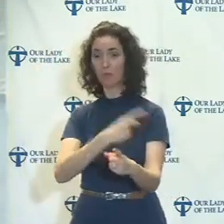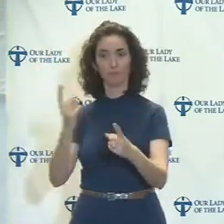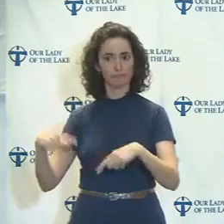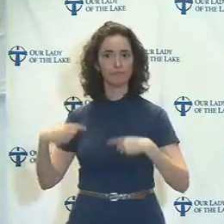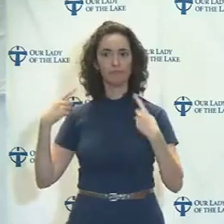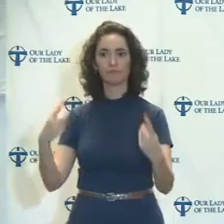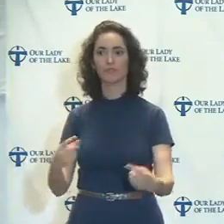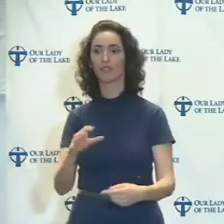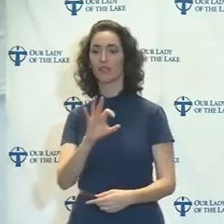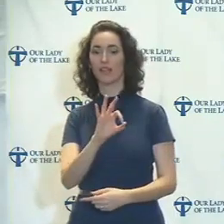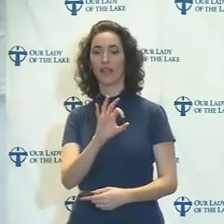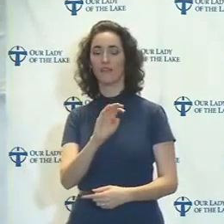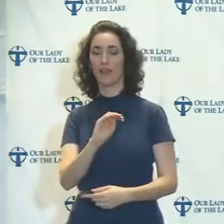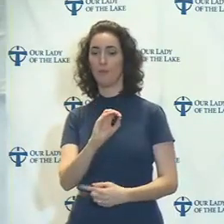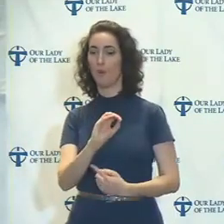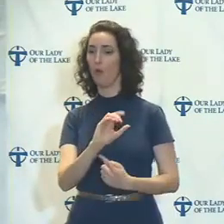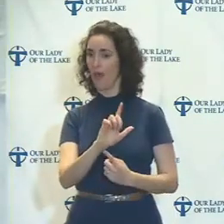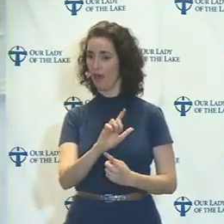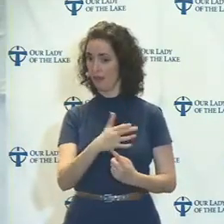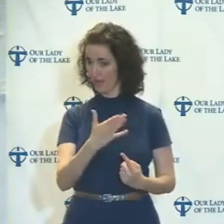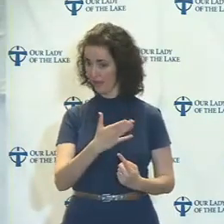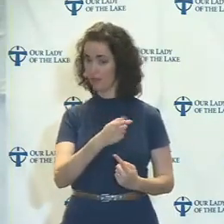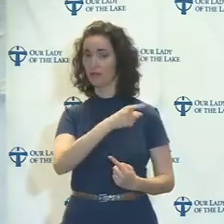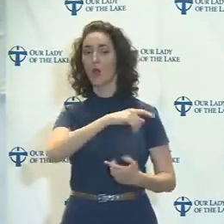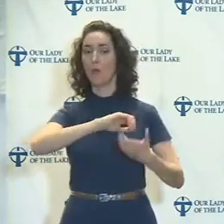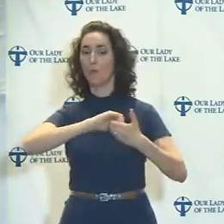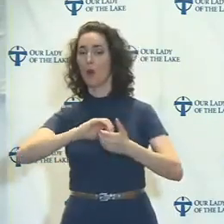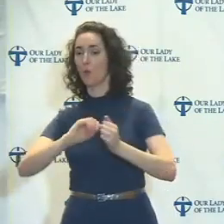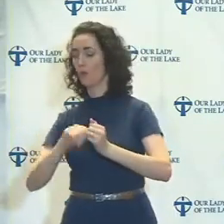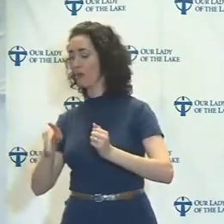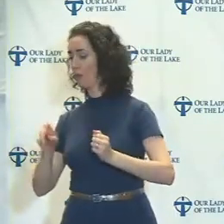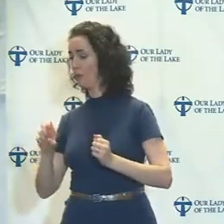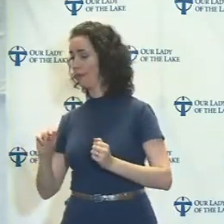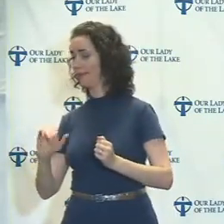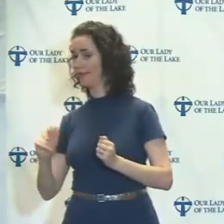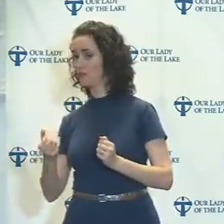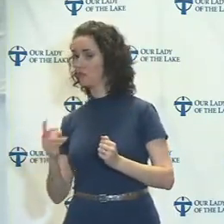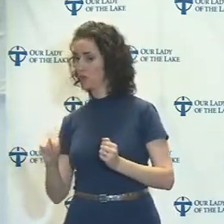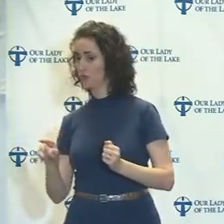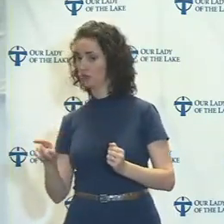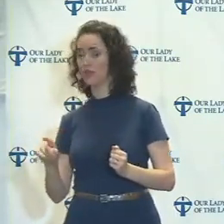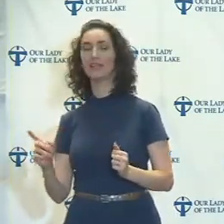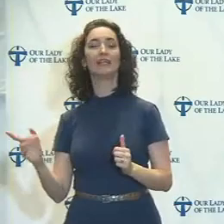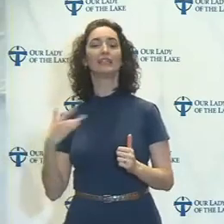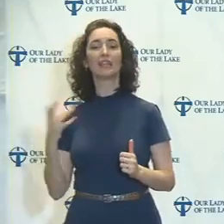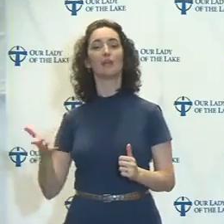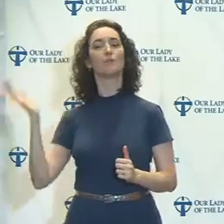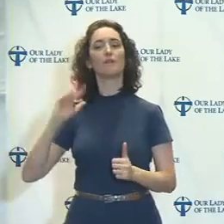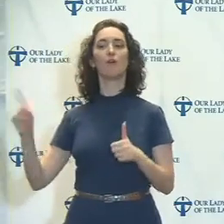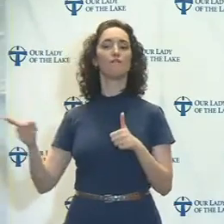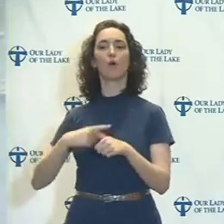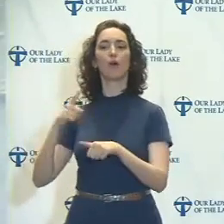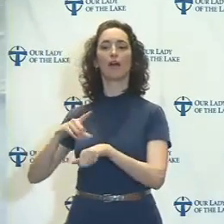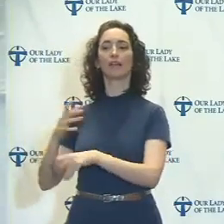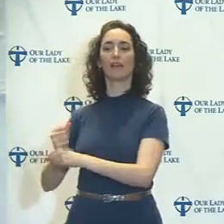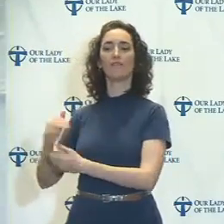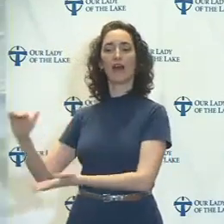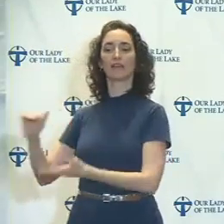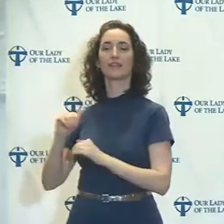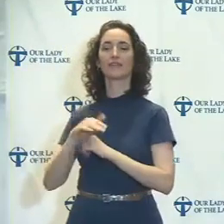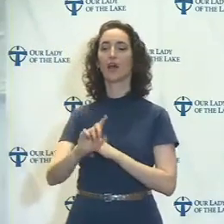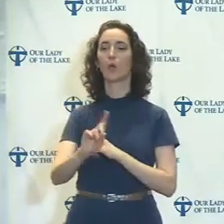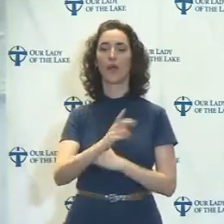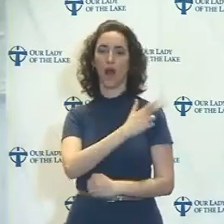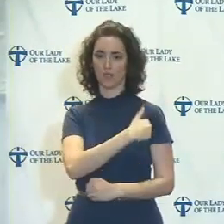get FMOL here partnering with Pennington. And initially we sent them to hospitals because the first order of